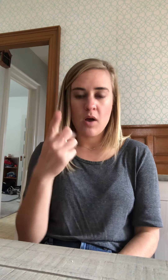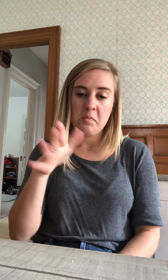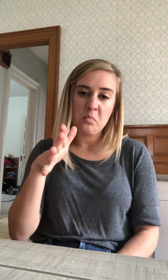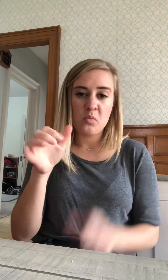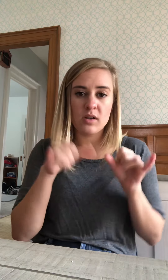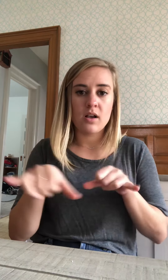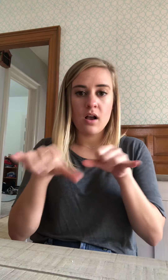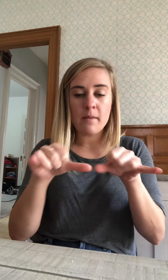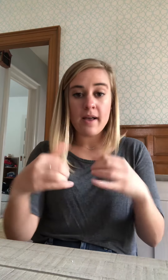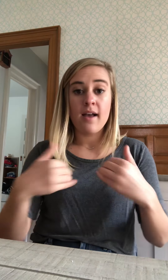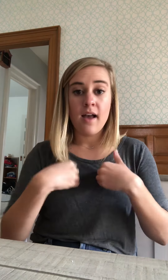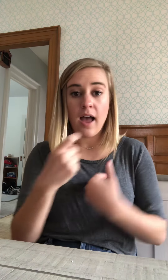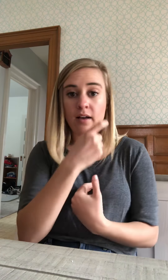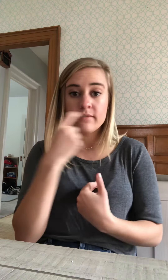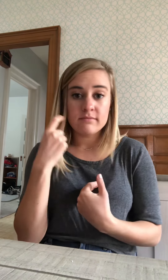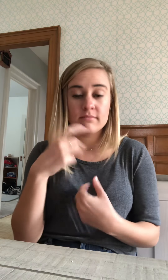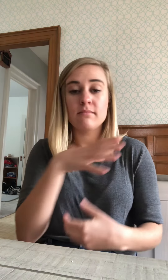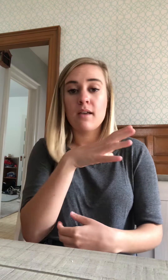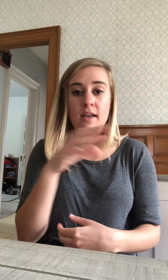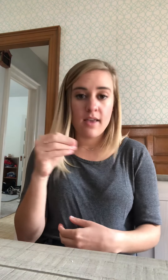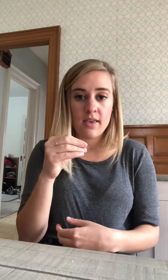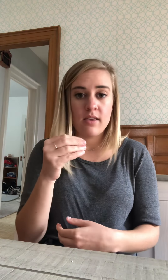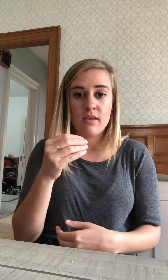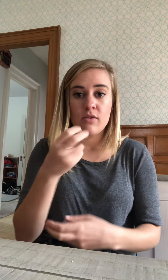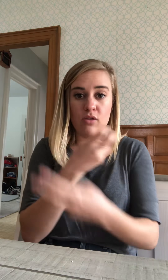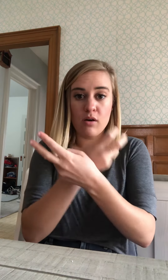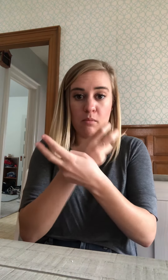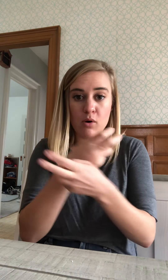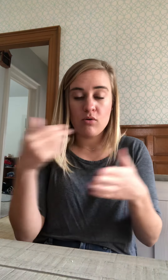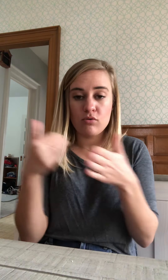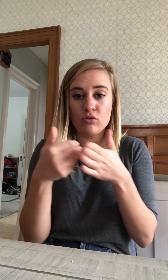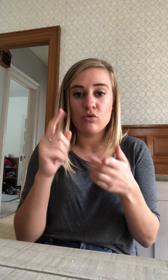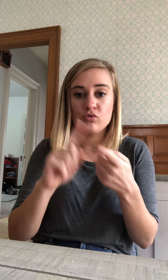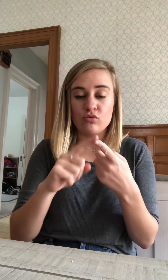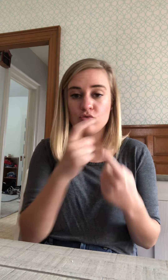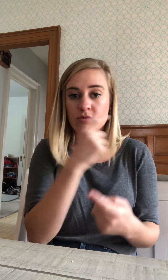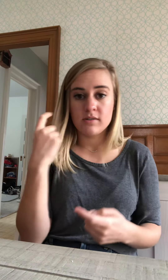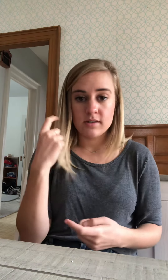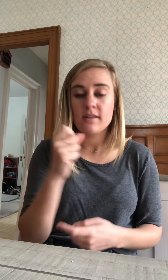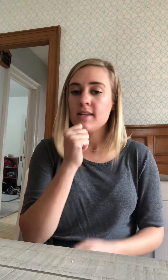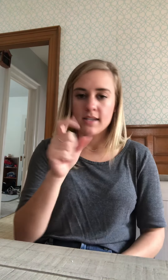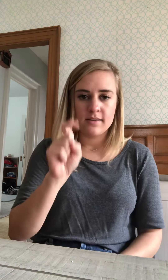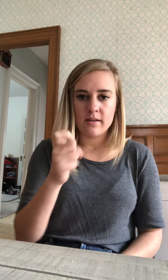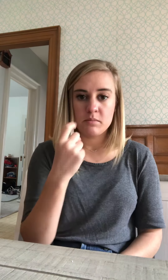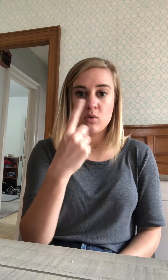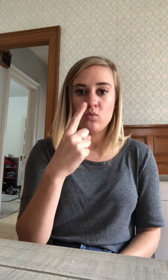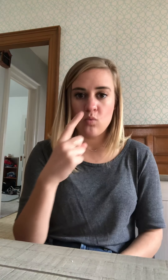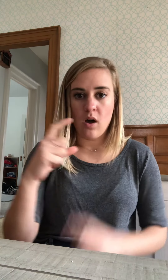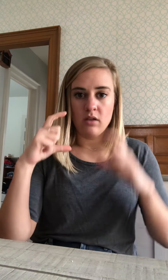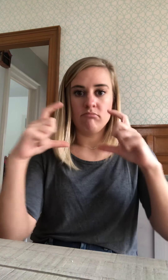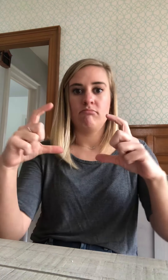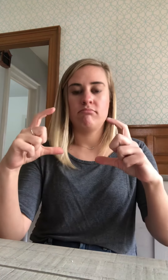area and the bone surrounding the teeth. All right, it doesn't have to be a single piece like you see here. You can have